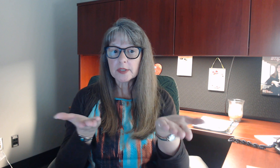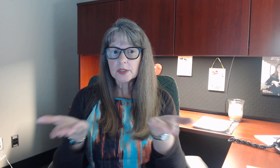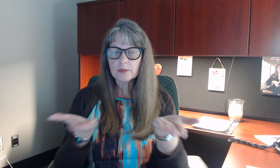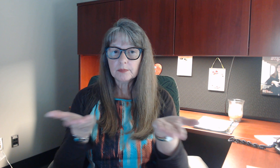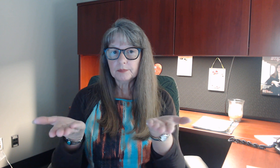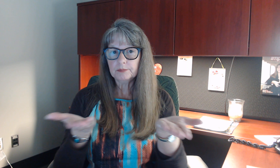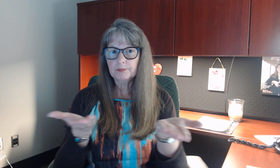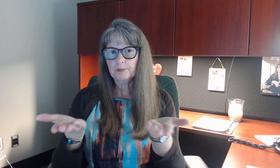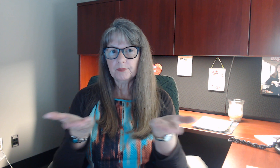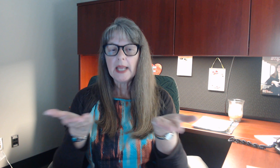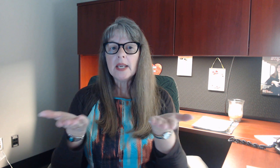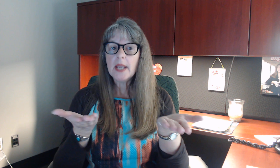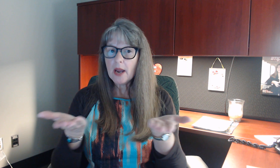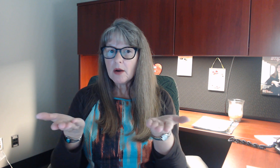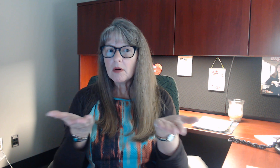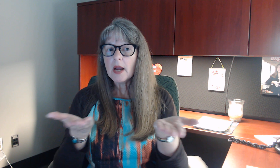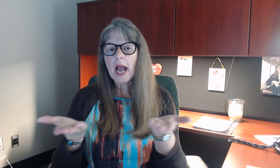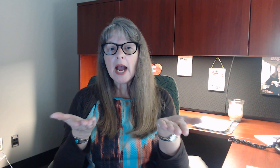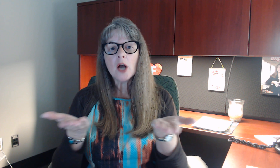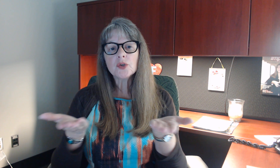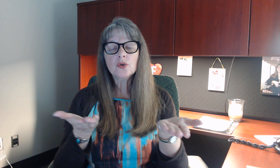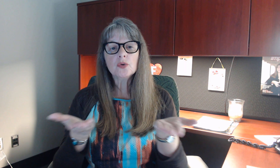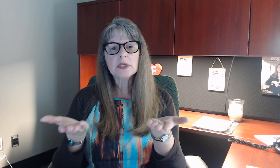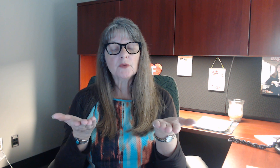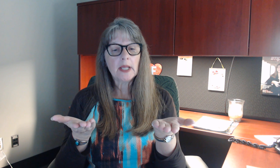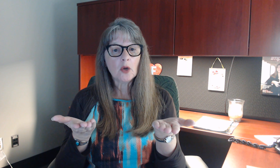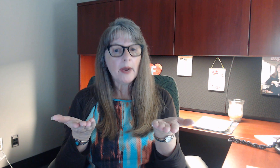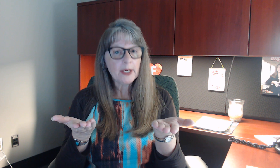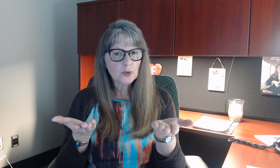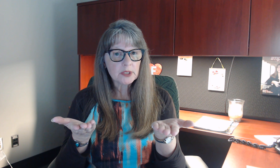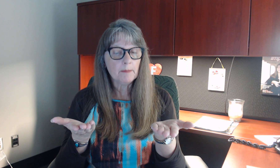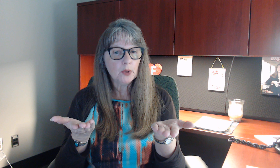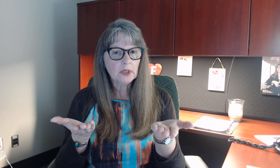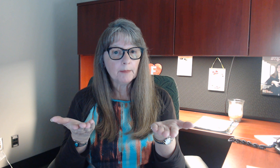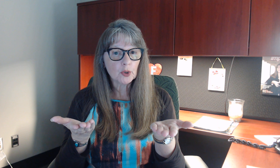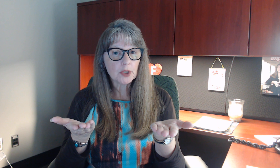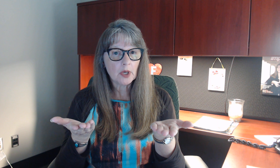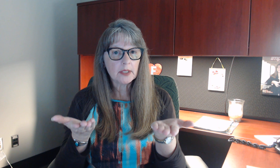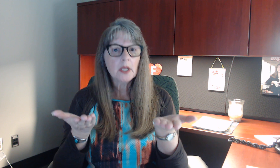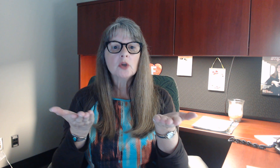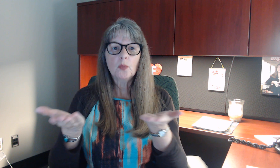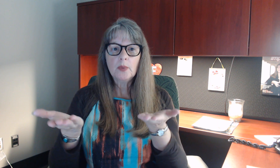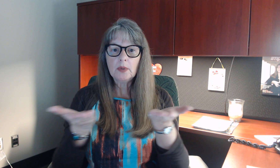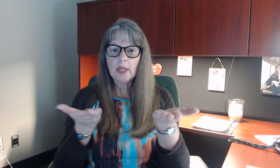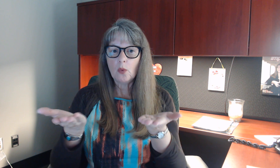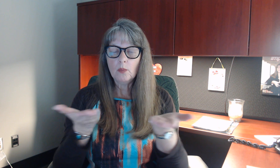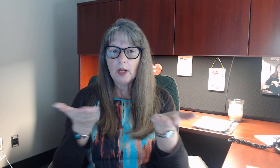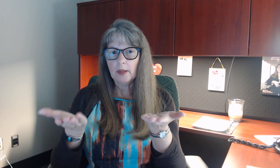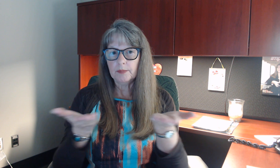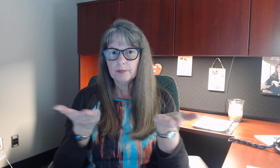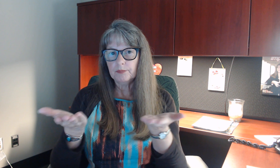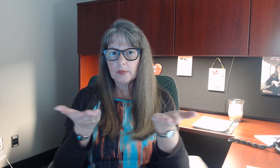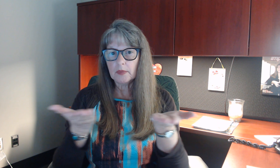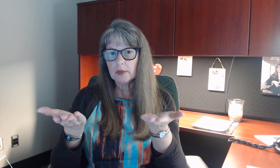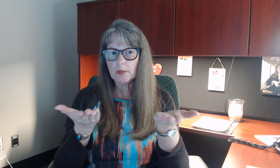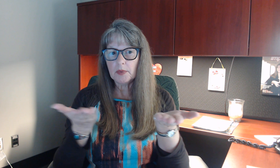Service. Now, I also use this for like a waitress and putting a person on it. So with like someone who